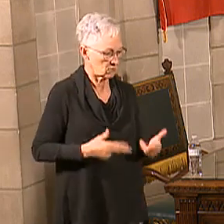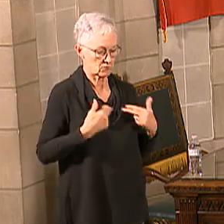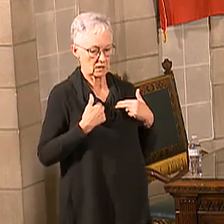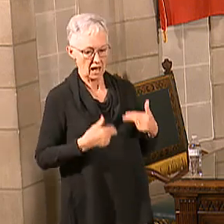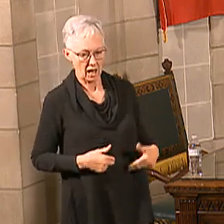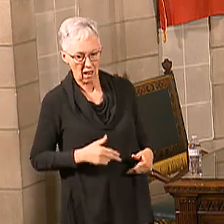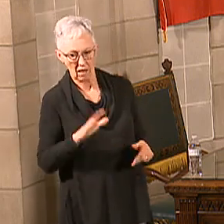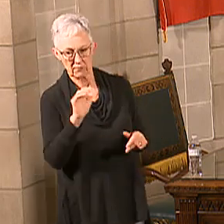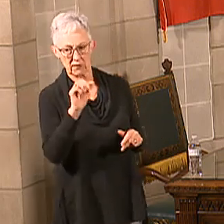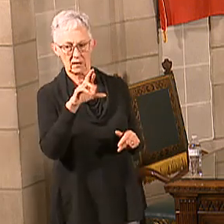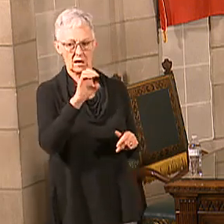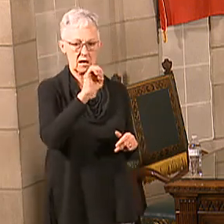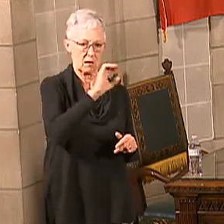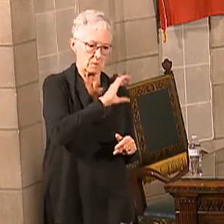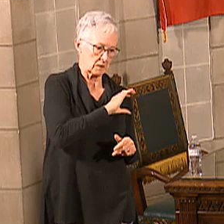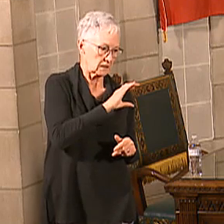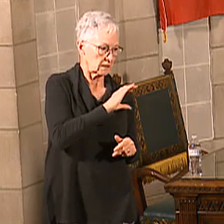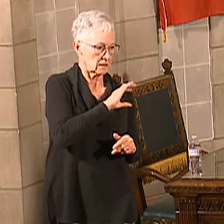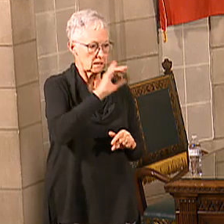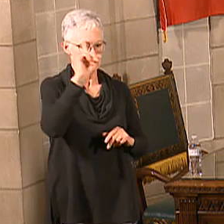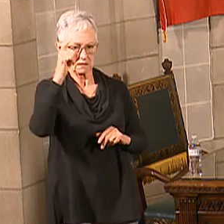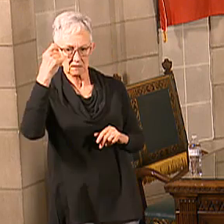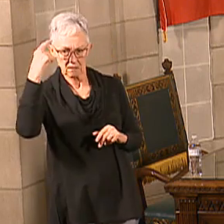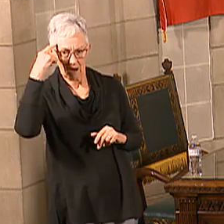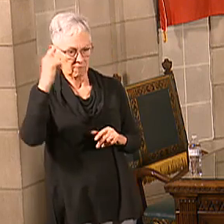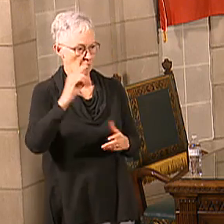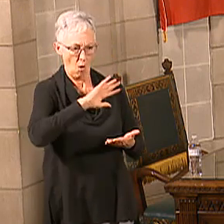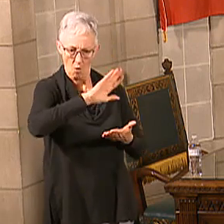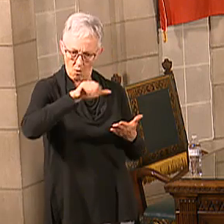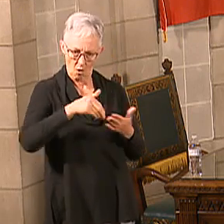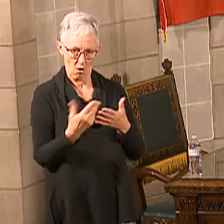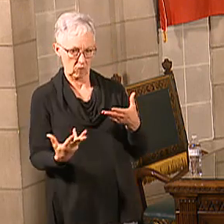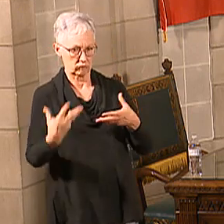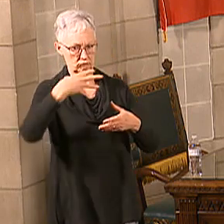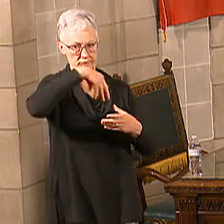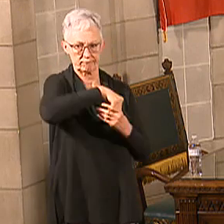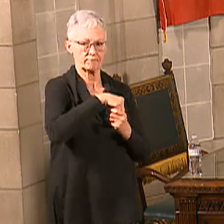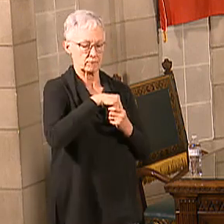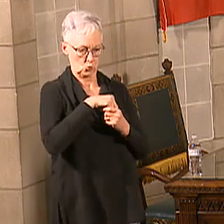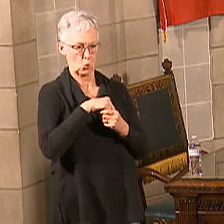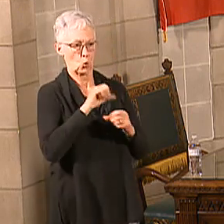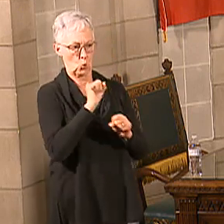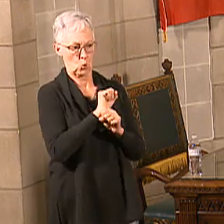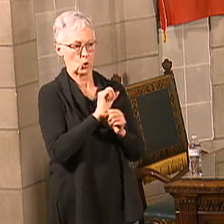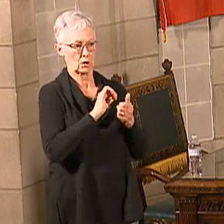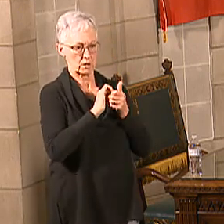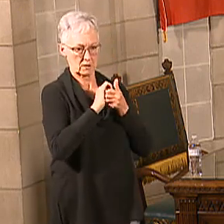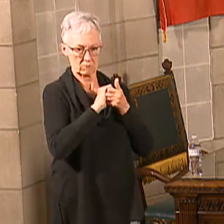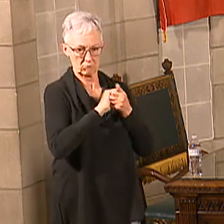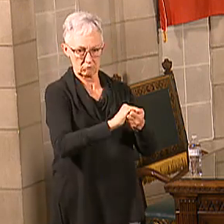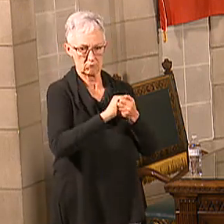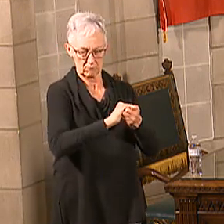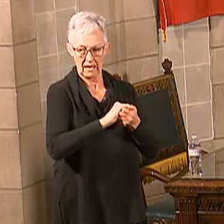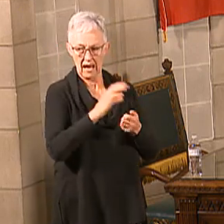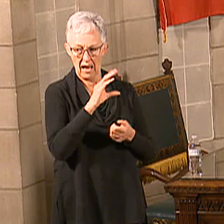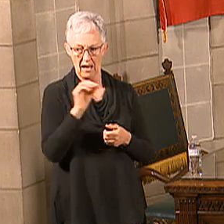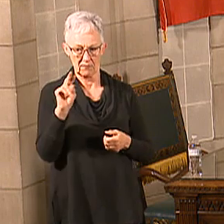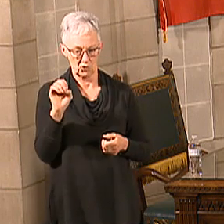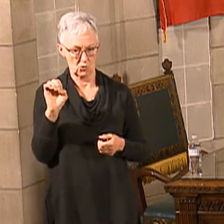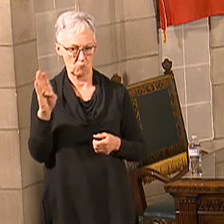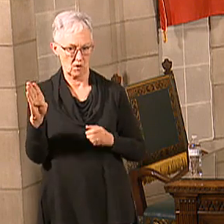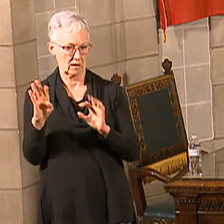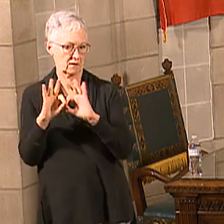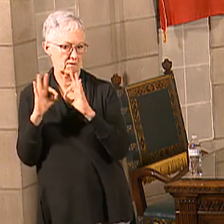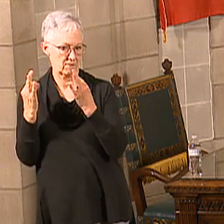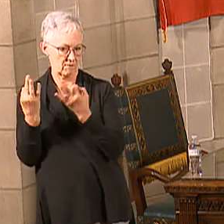law enforcement, government officials. It also includes people from the Nebraska Children and Families Foundation and the Department